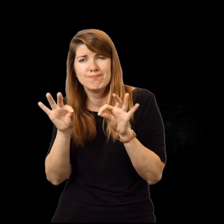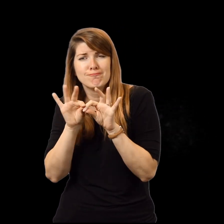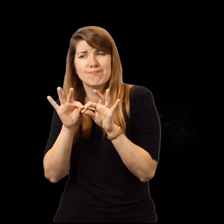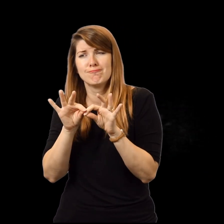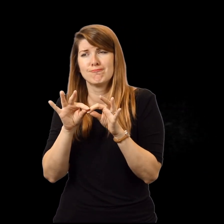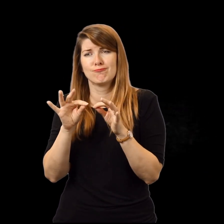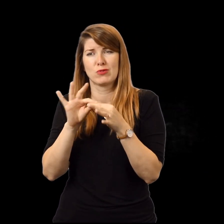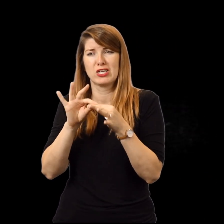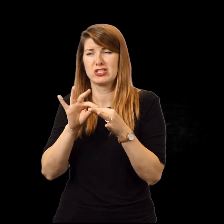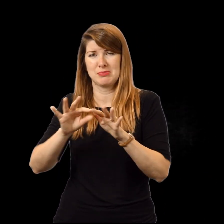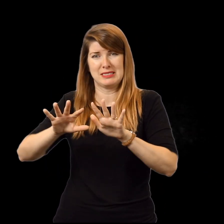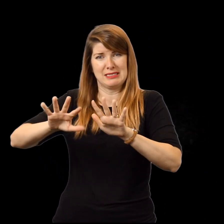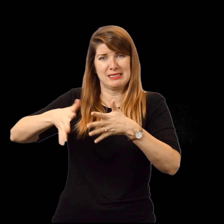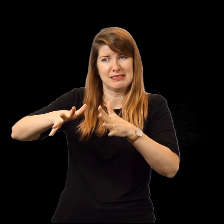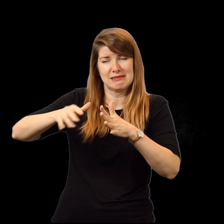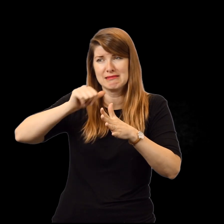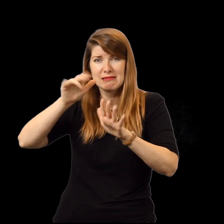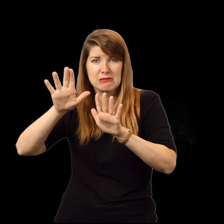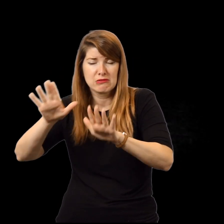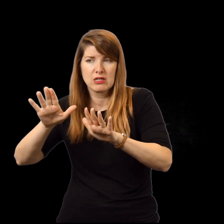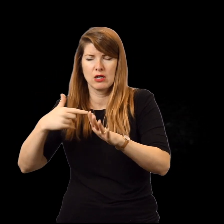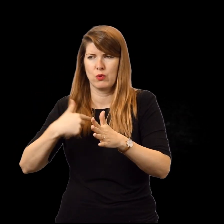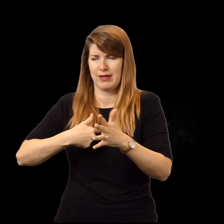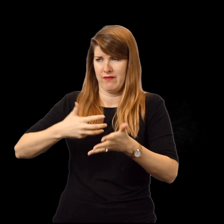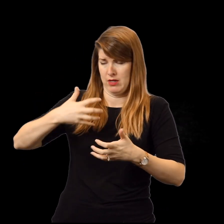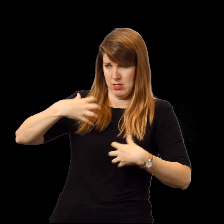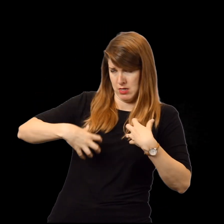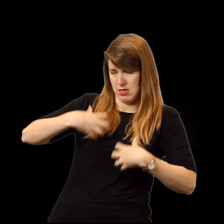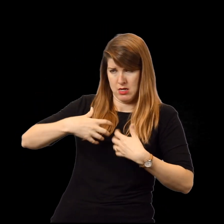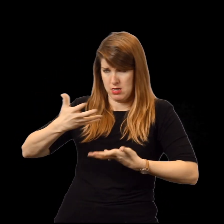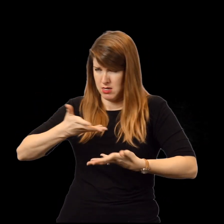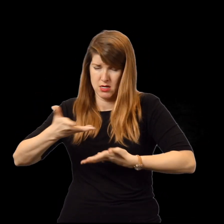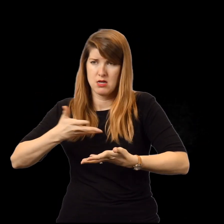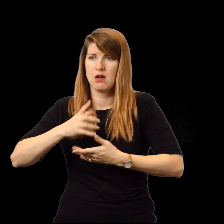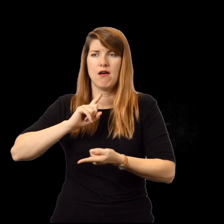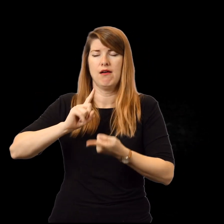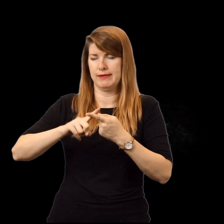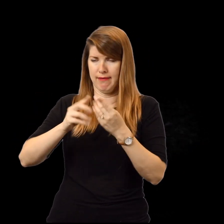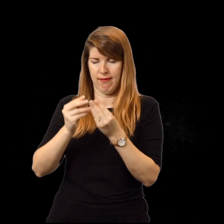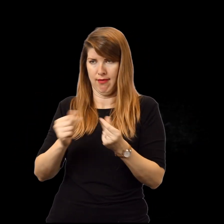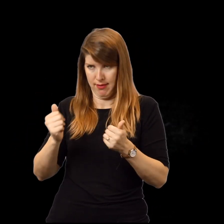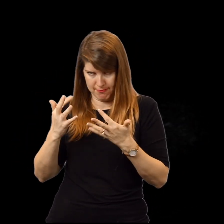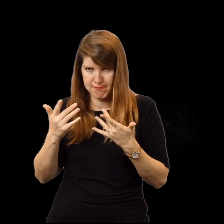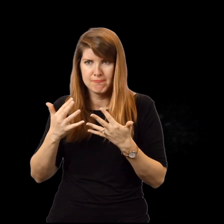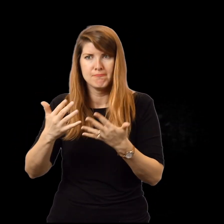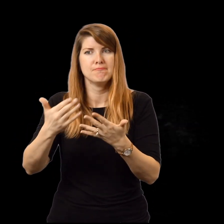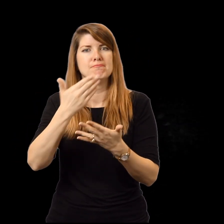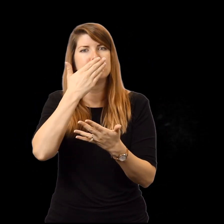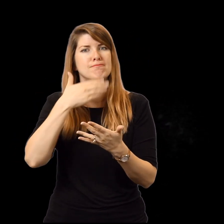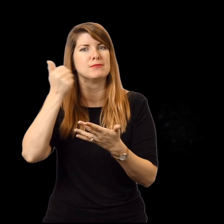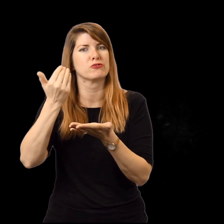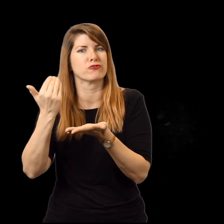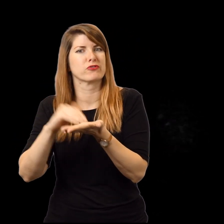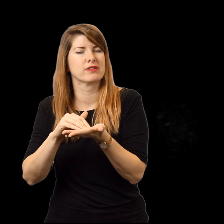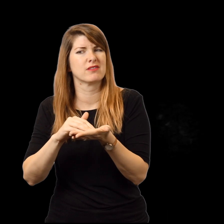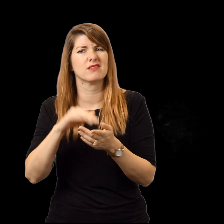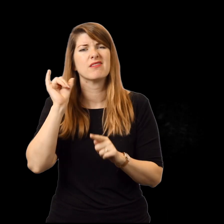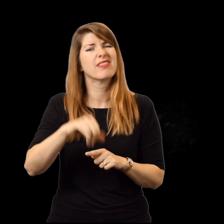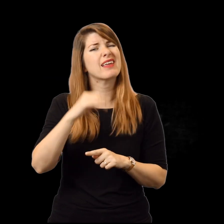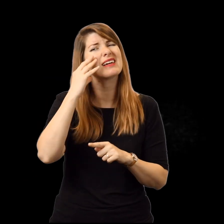our significant relationships are not doing well, we're out of sorts until we can get them going well